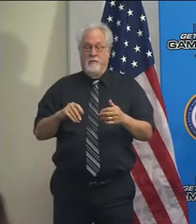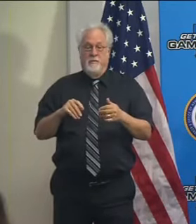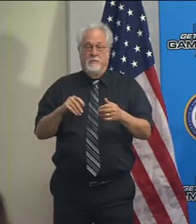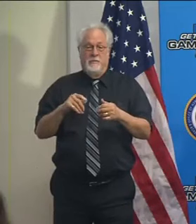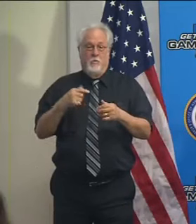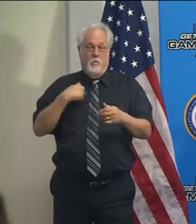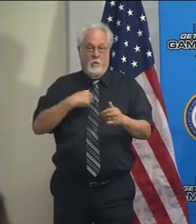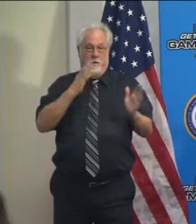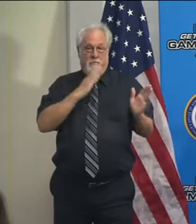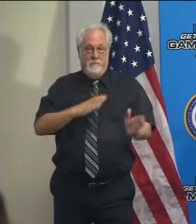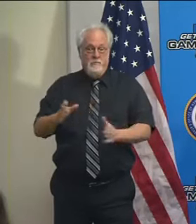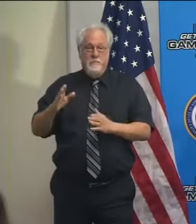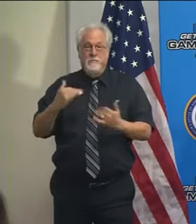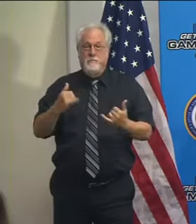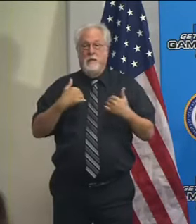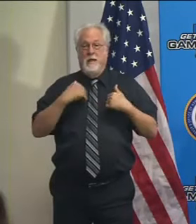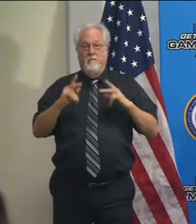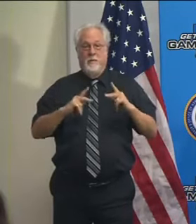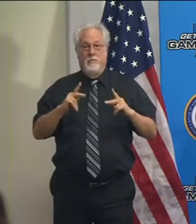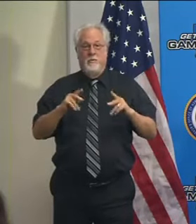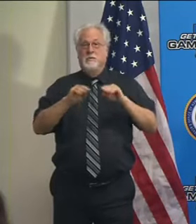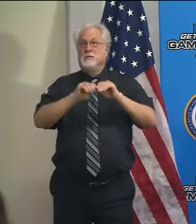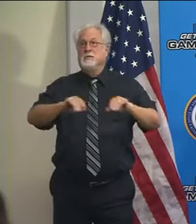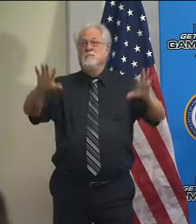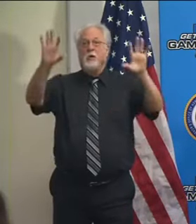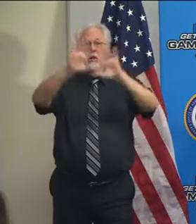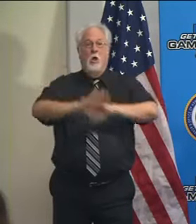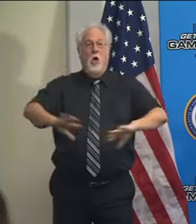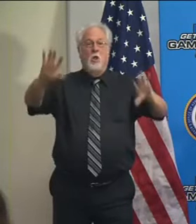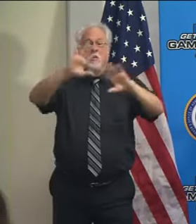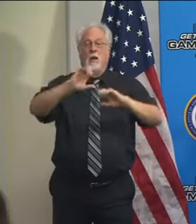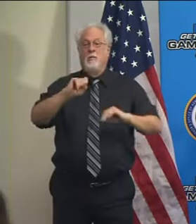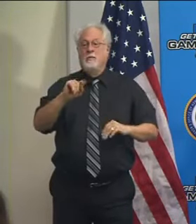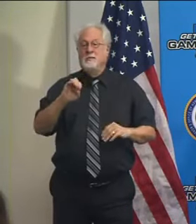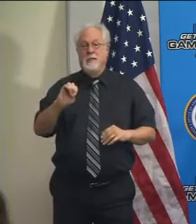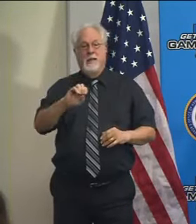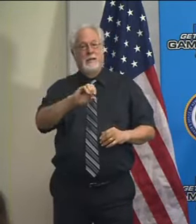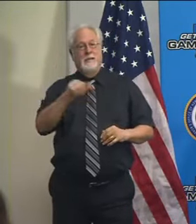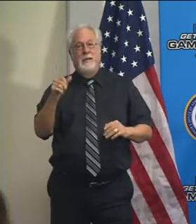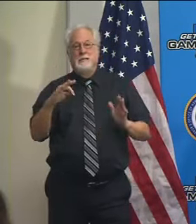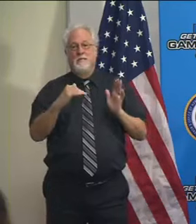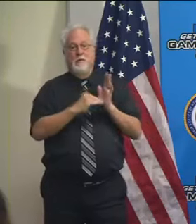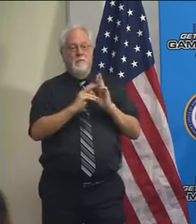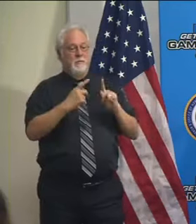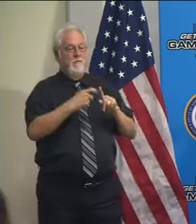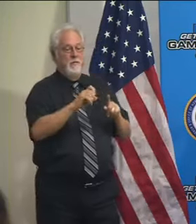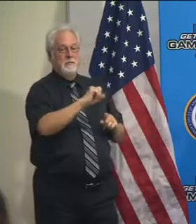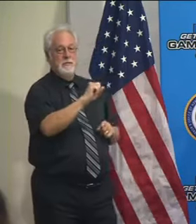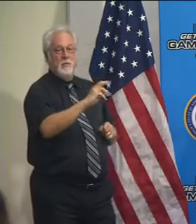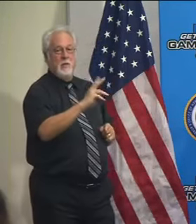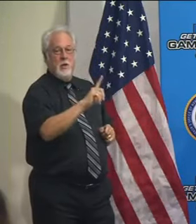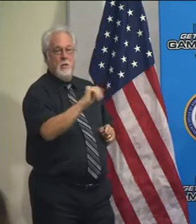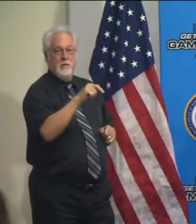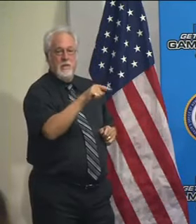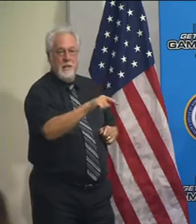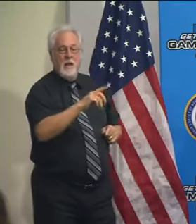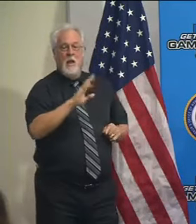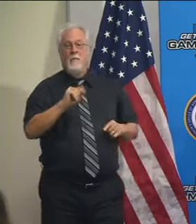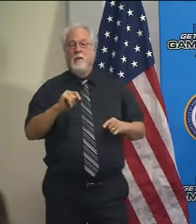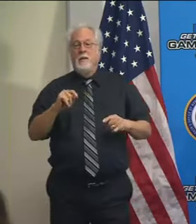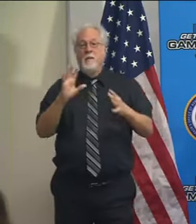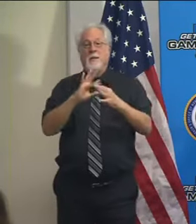out. And we now have people who are spread all about the state, tens of thousands from southwest Louisiana in particular. But